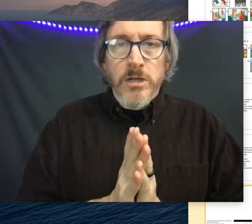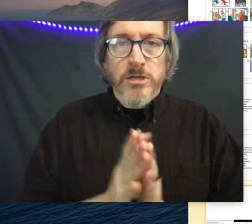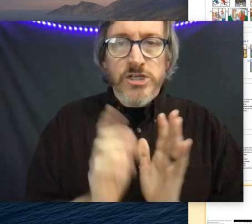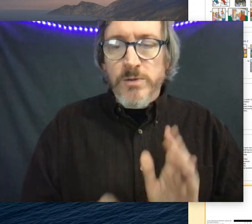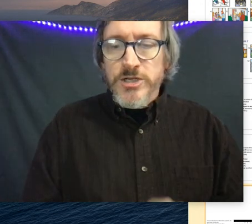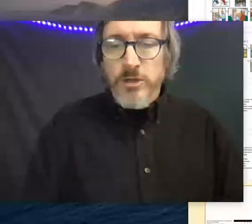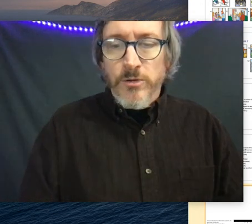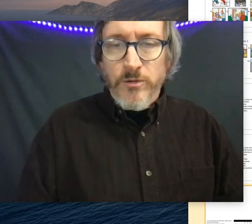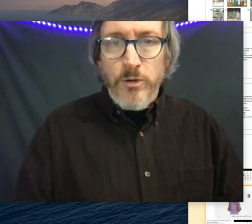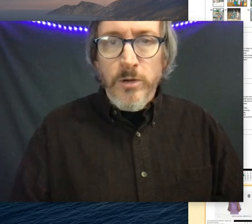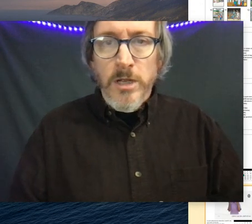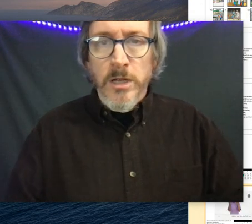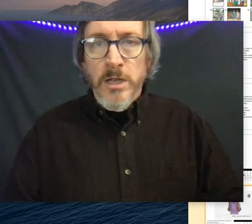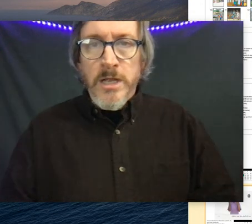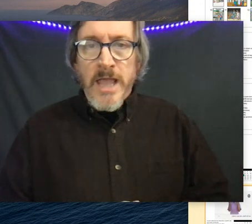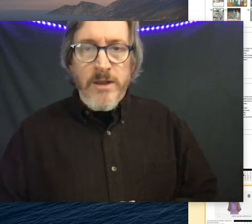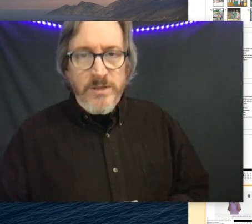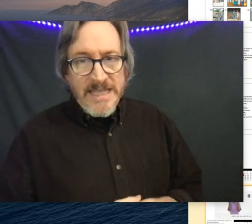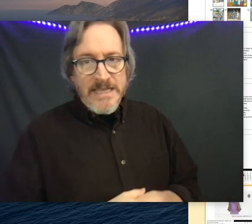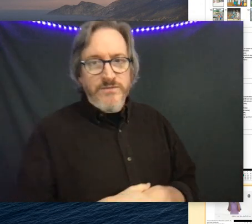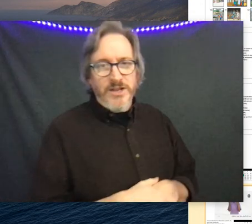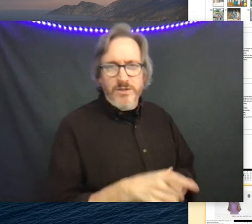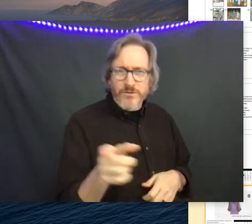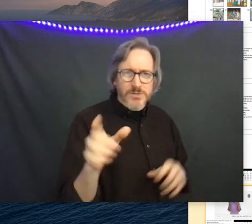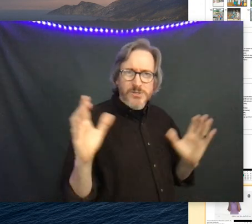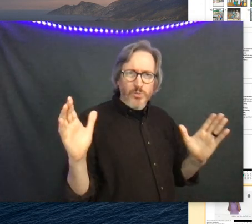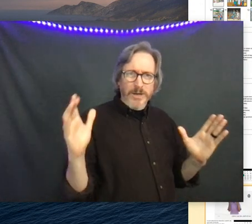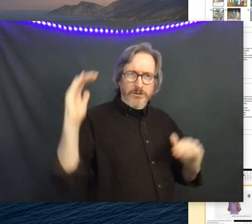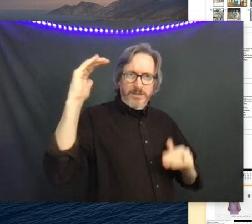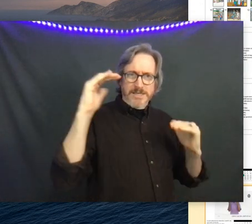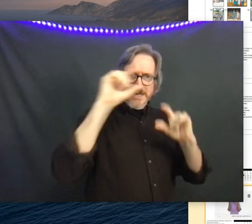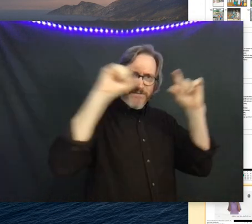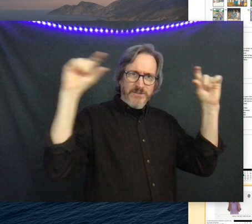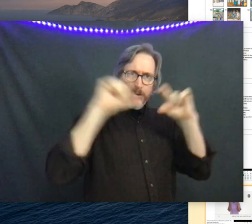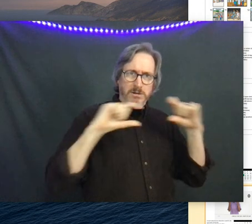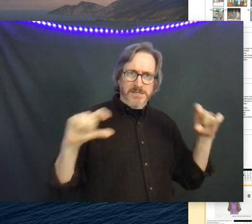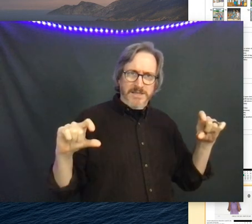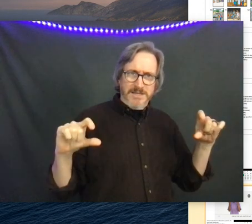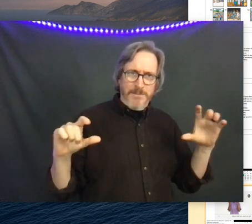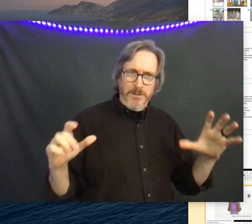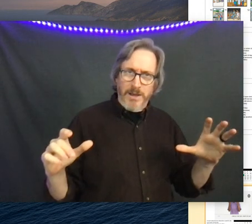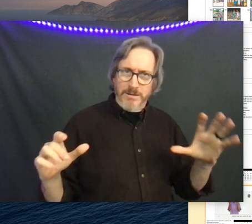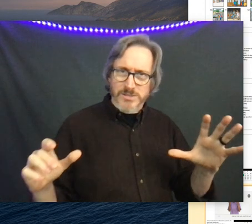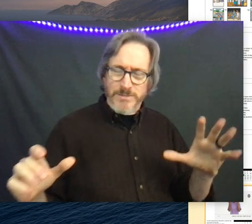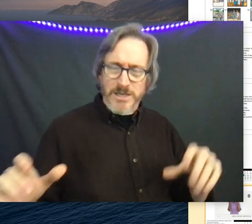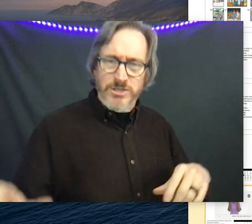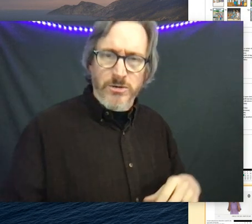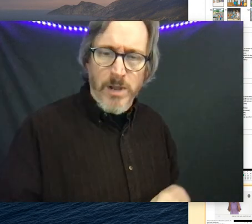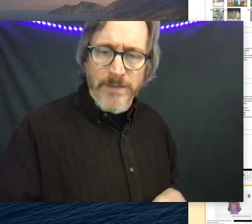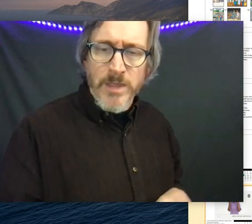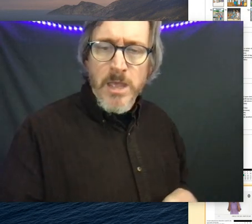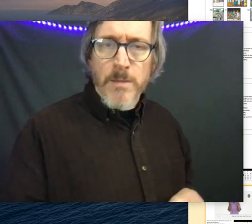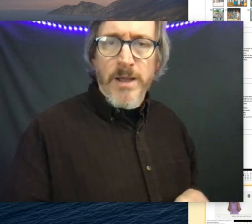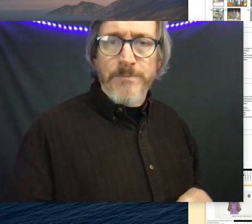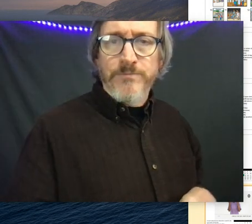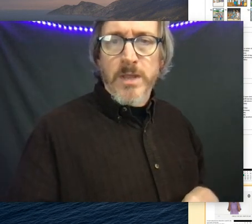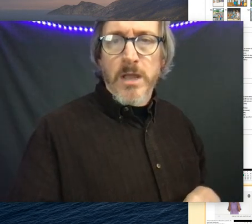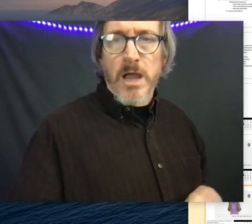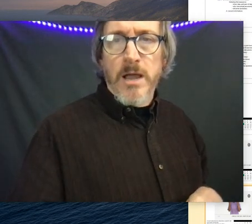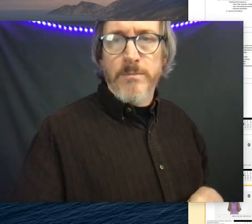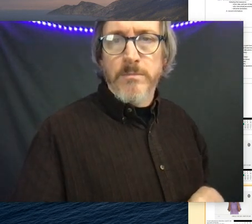So just want you to go through, and with each video, the first one's weird because it left the bars at the top and the bottom, so I'm not sure why.